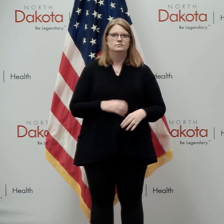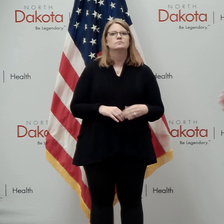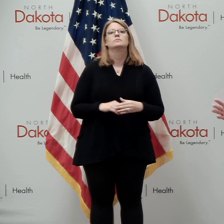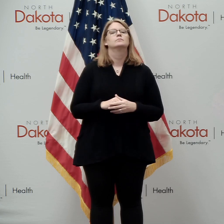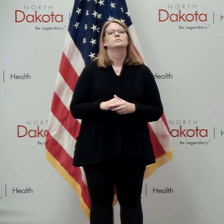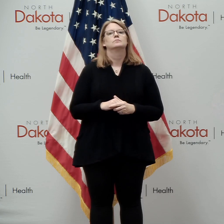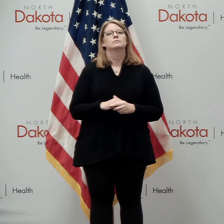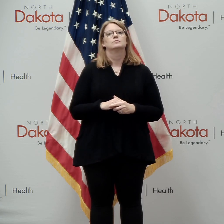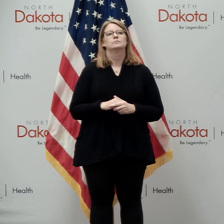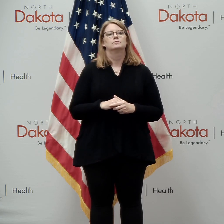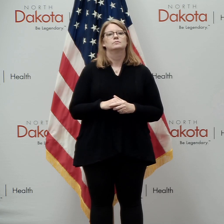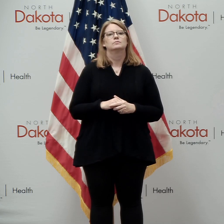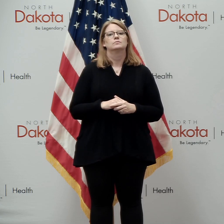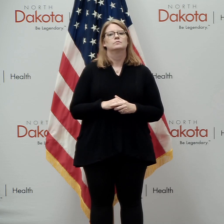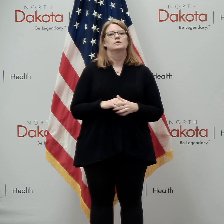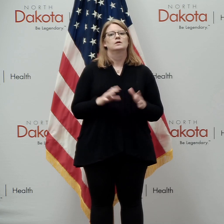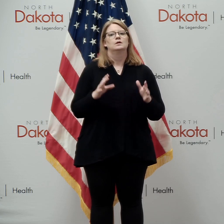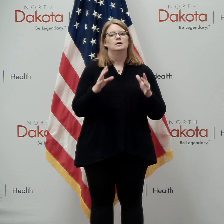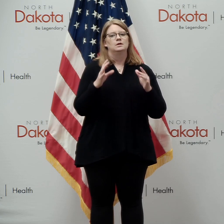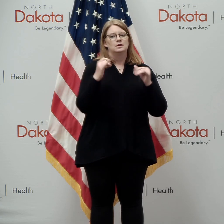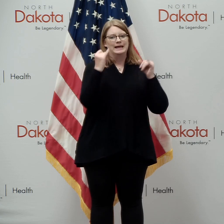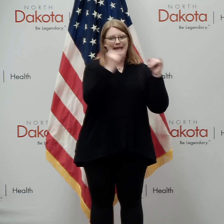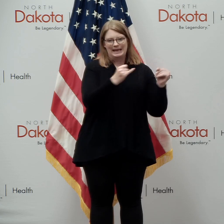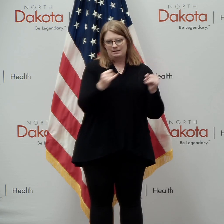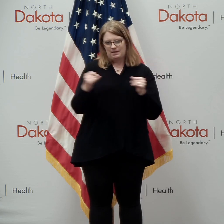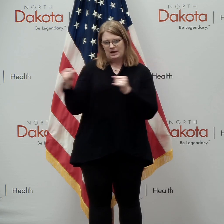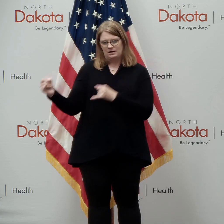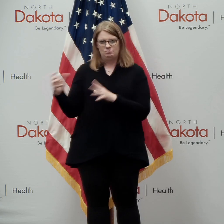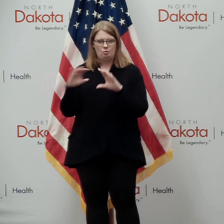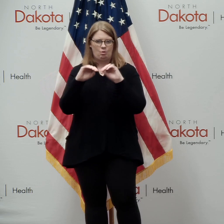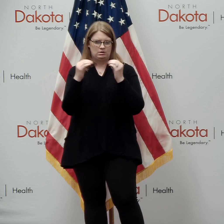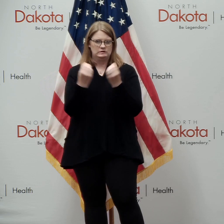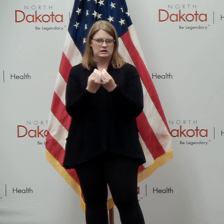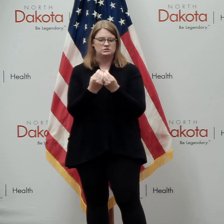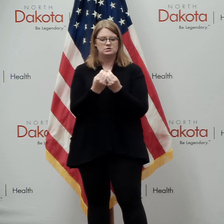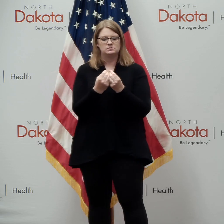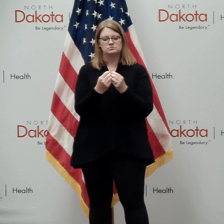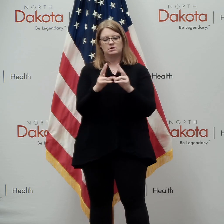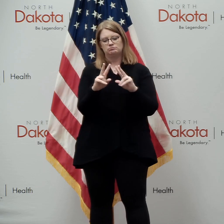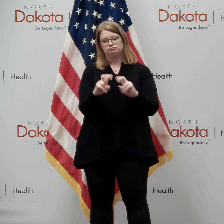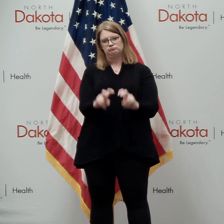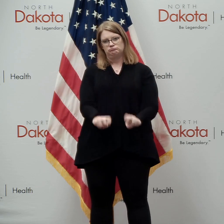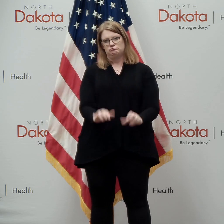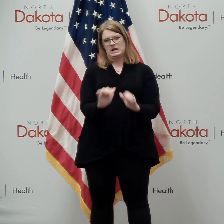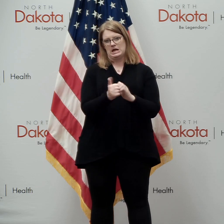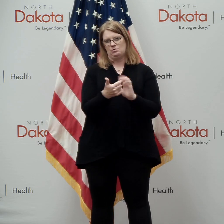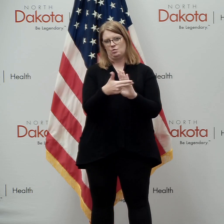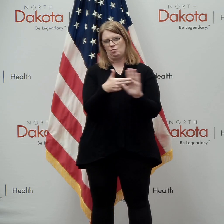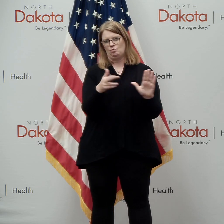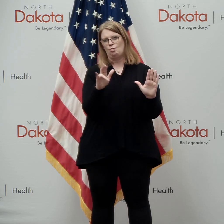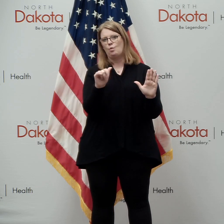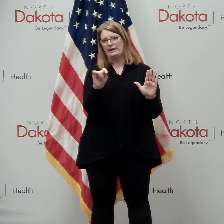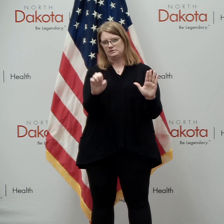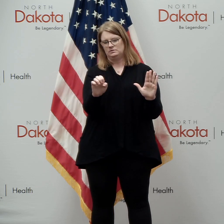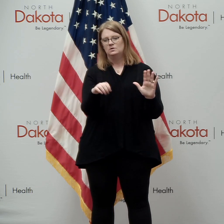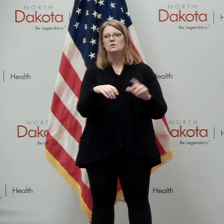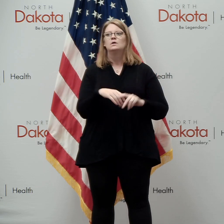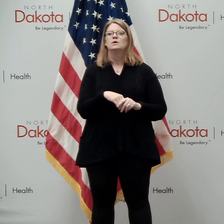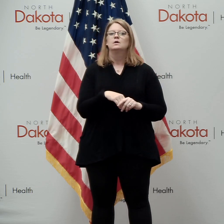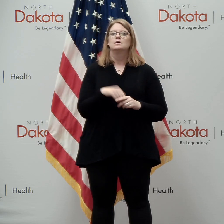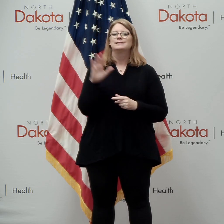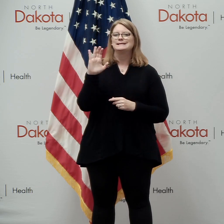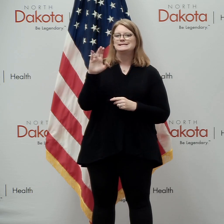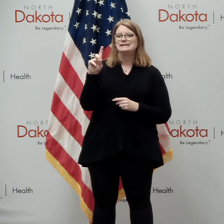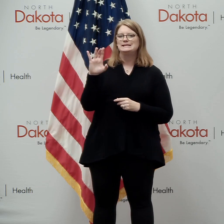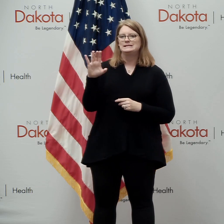many different independent organizations have got their idea of how they want to rate the states. I think the CDC and the White House are ones that are sort